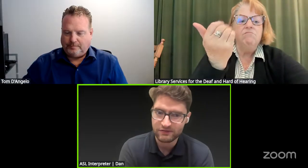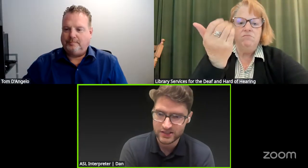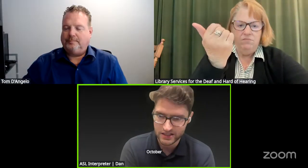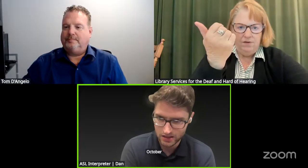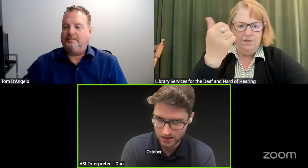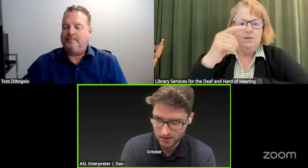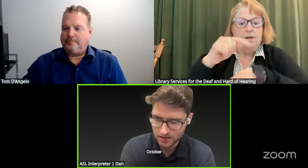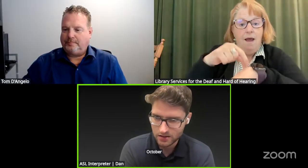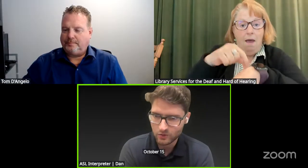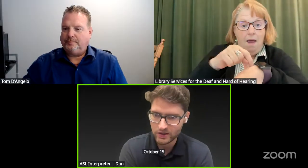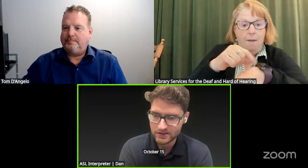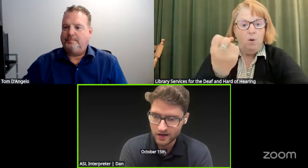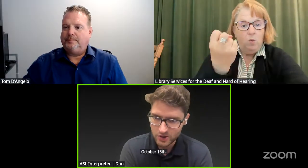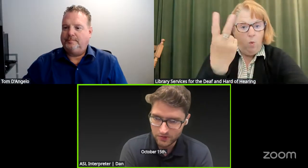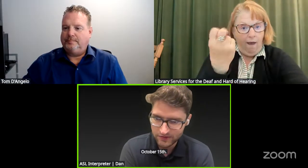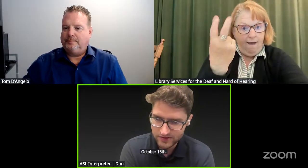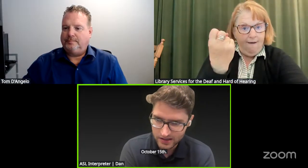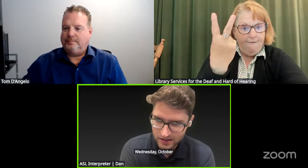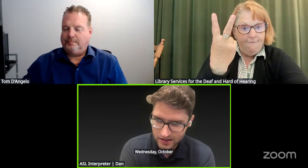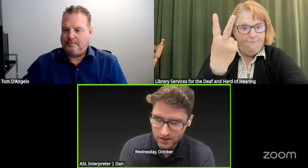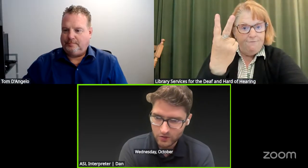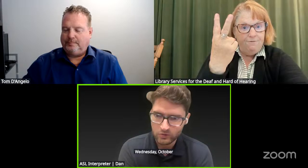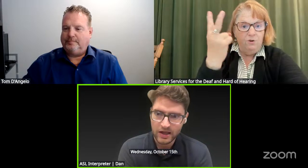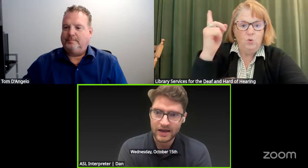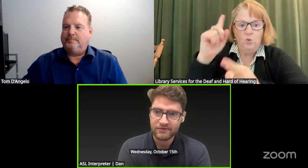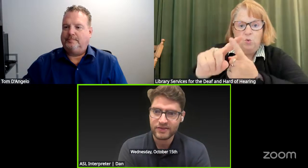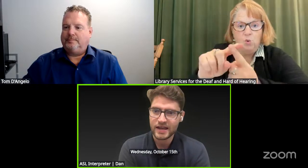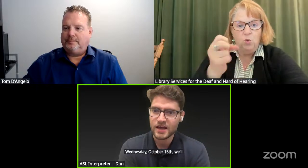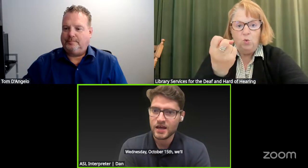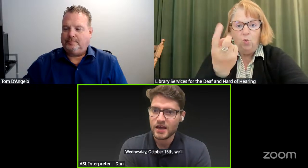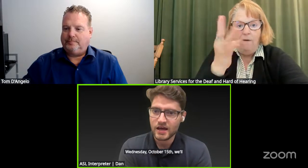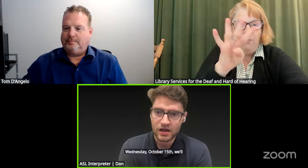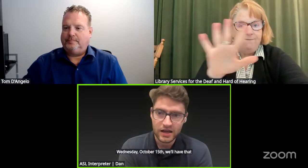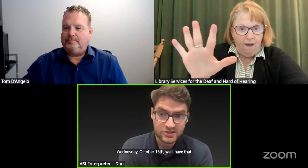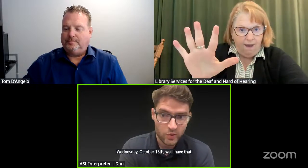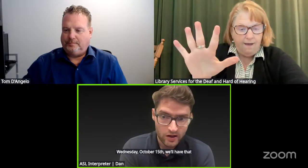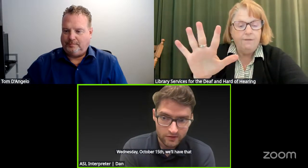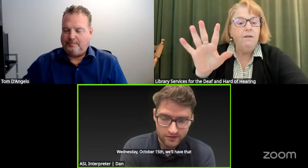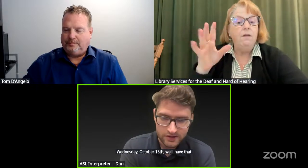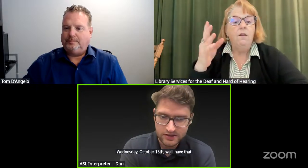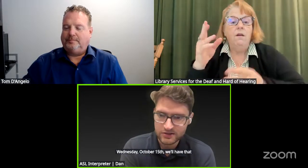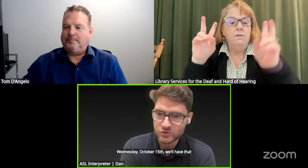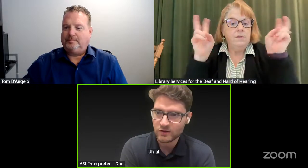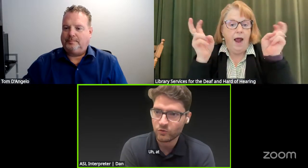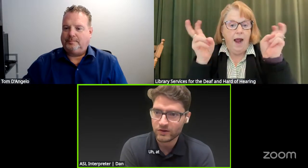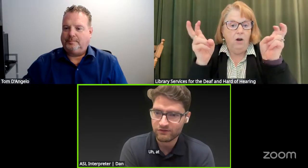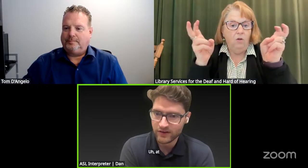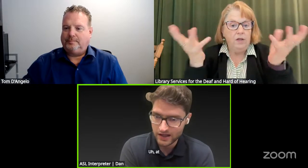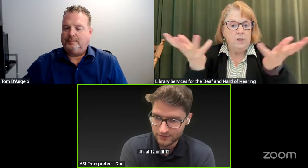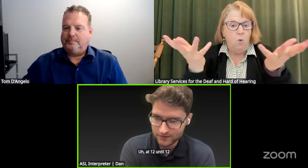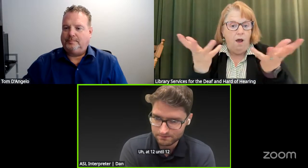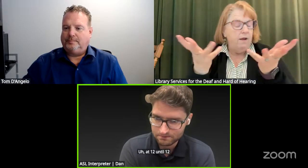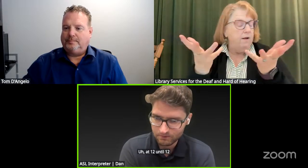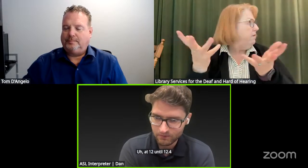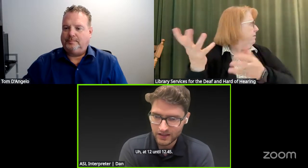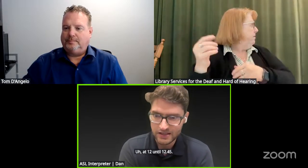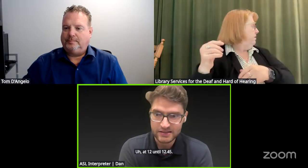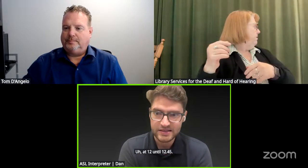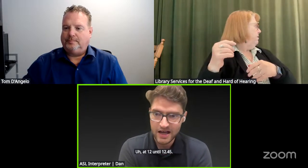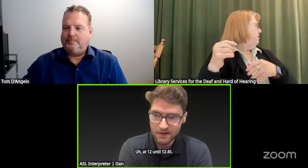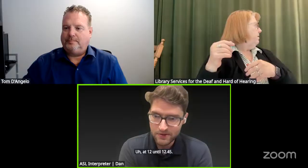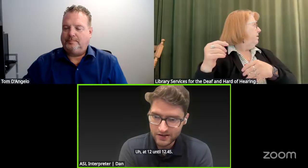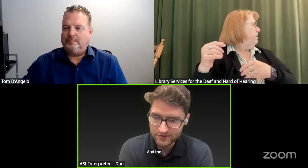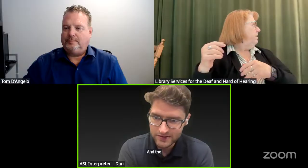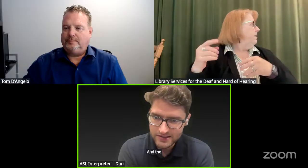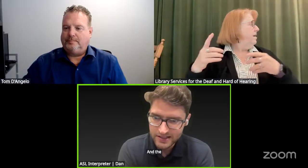October 15th, Wednesday, October 15th. We'll have that at 12 until 12:45. And